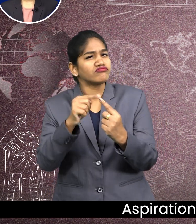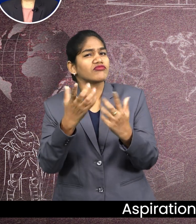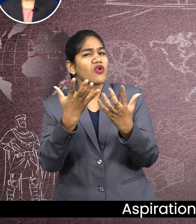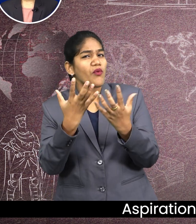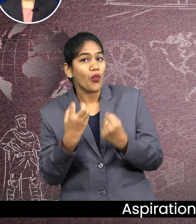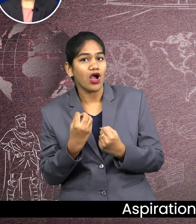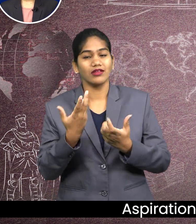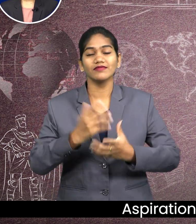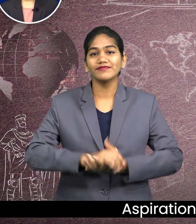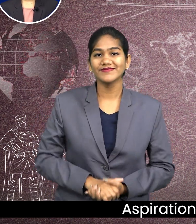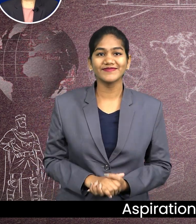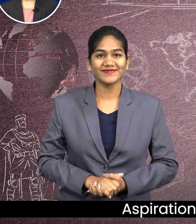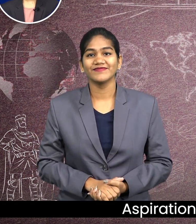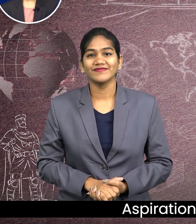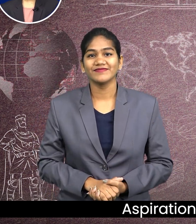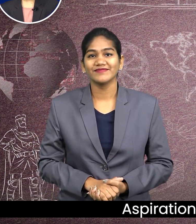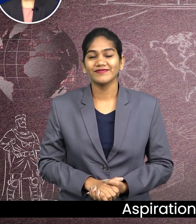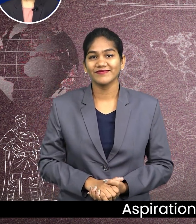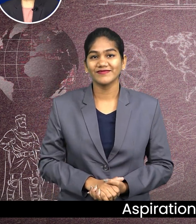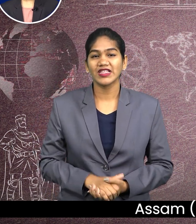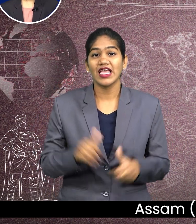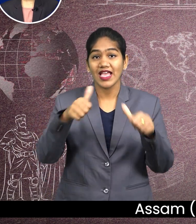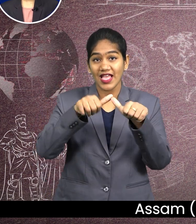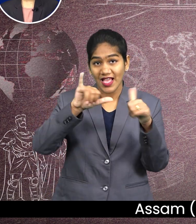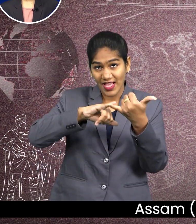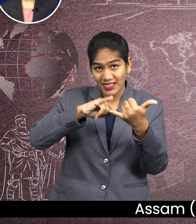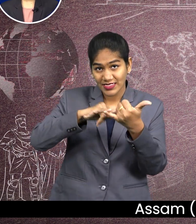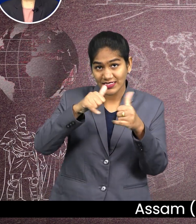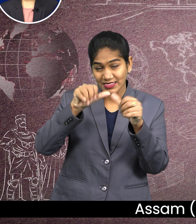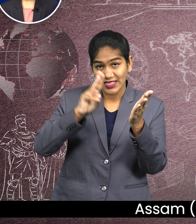as some moment,